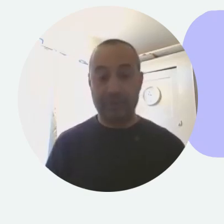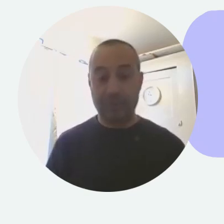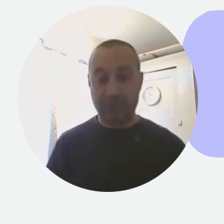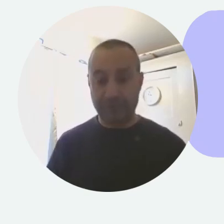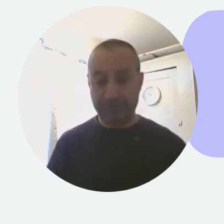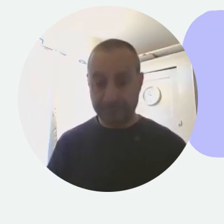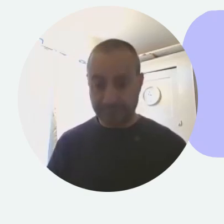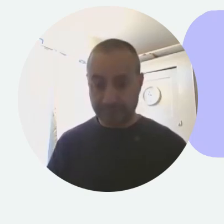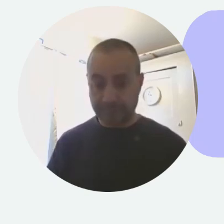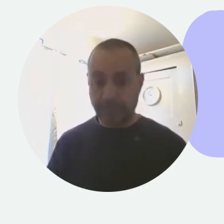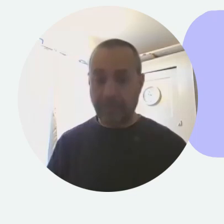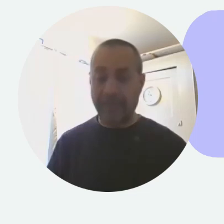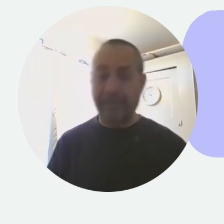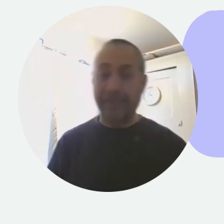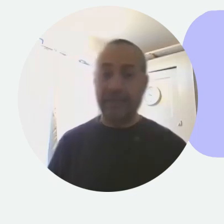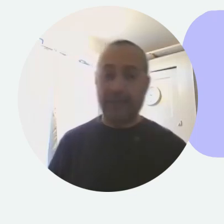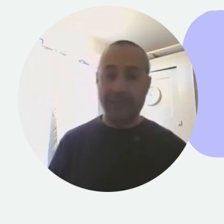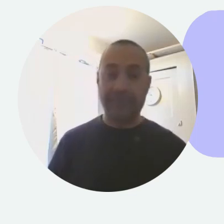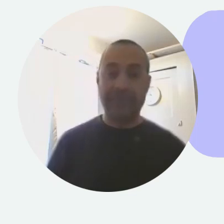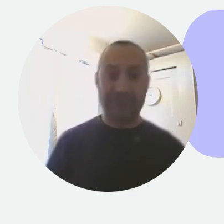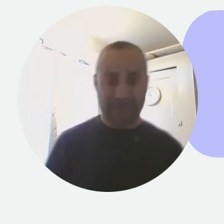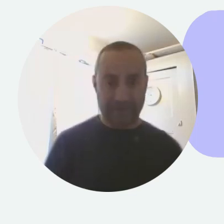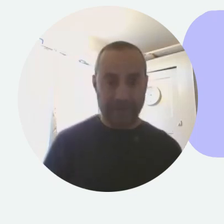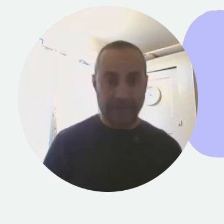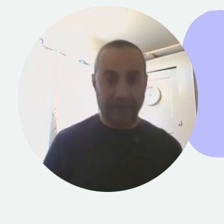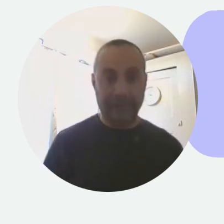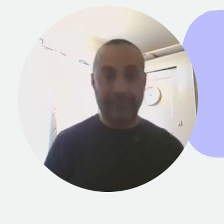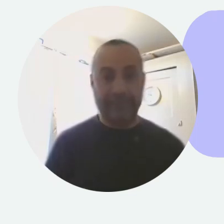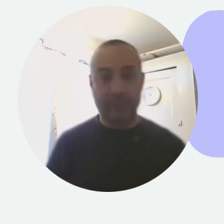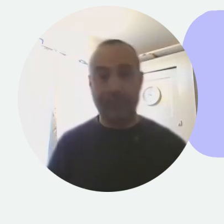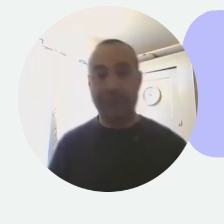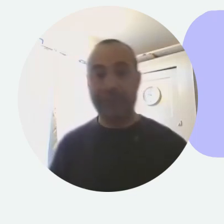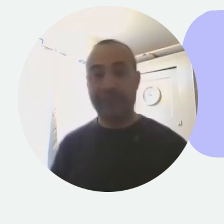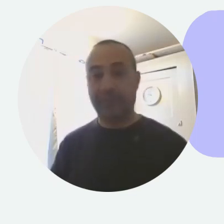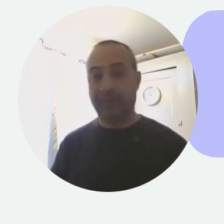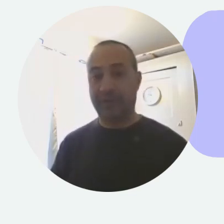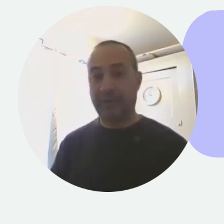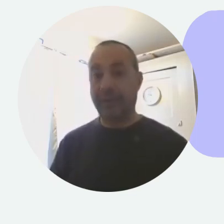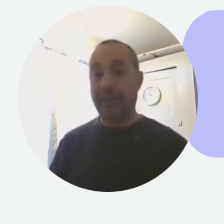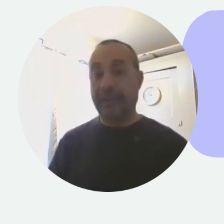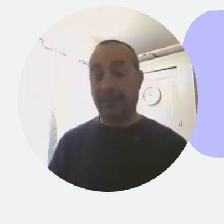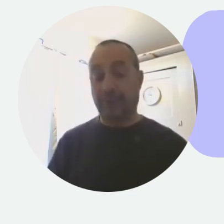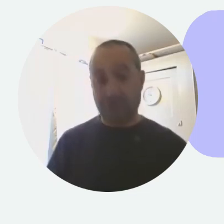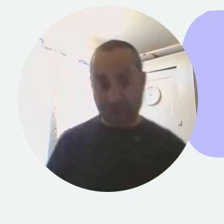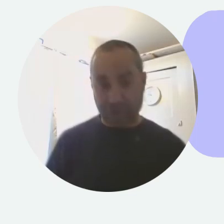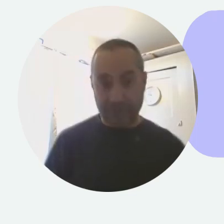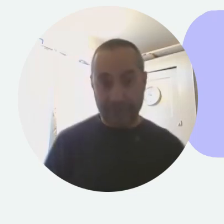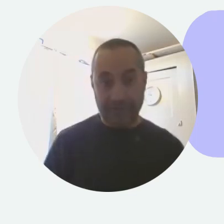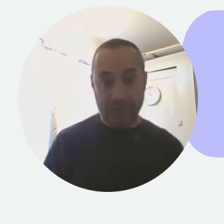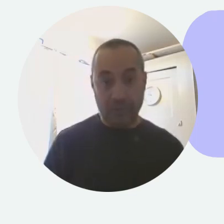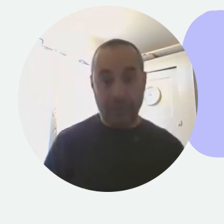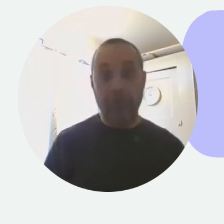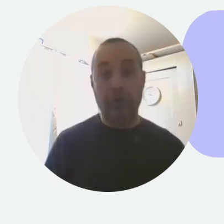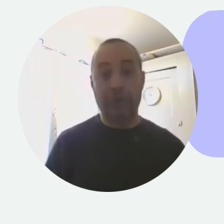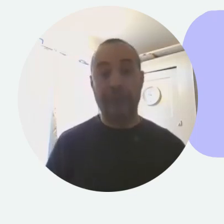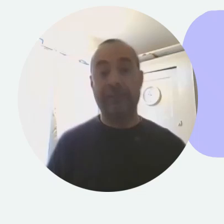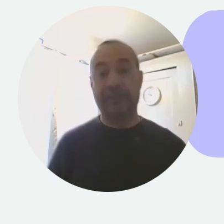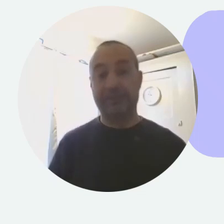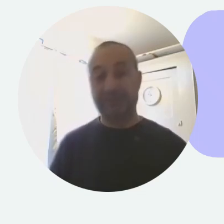word, and it helps the child understand what is being spoken. And long term, it will hopefully help the